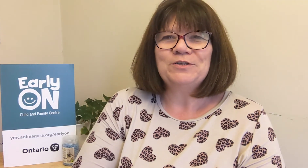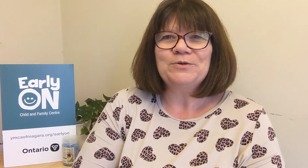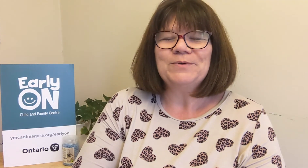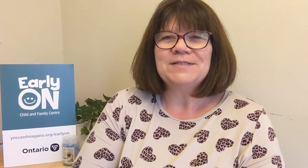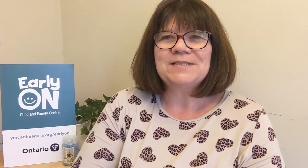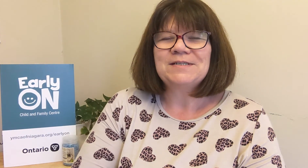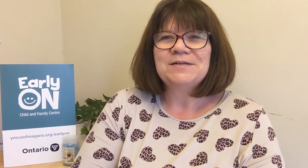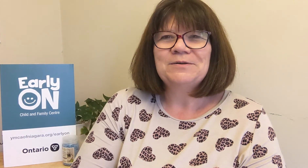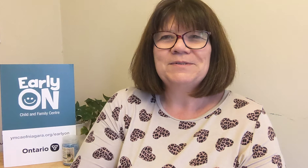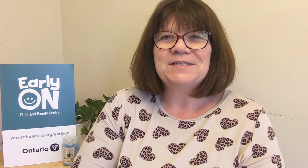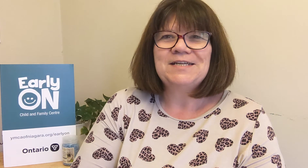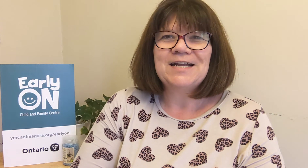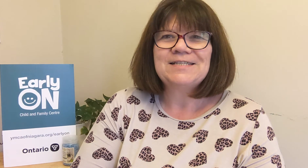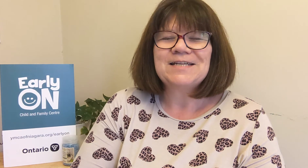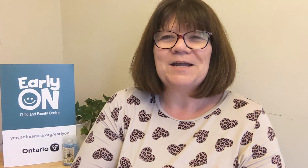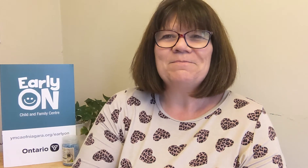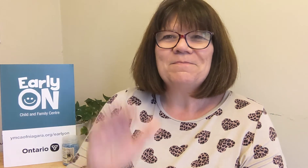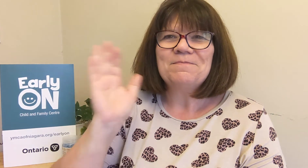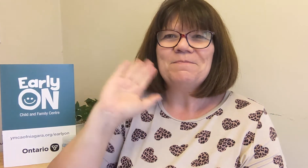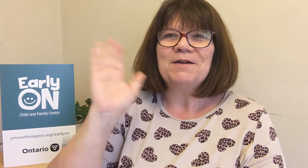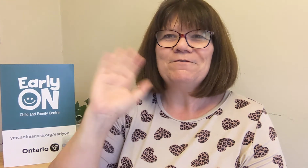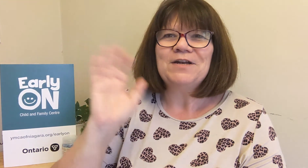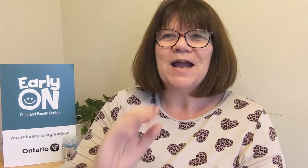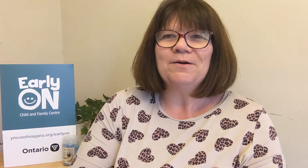your little ones. We'll see you next time. Bye for now.